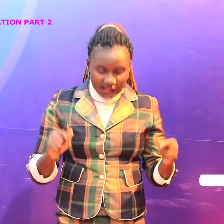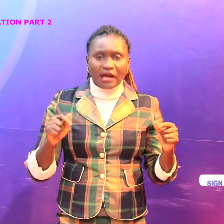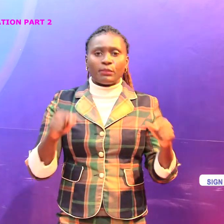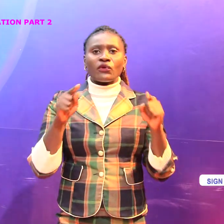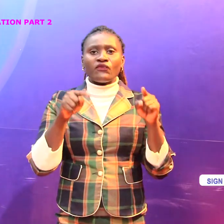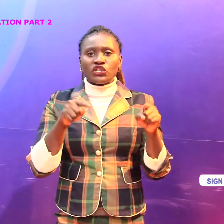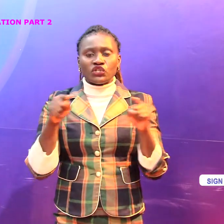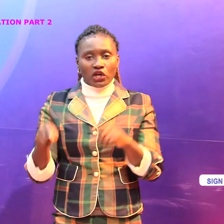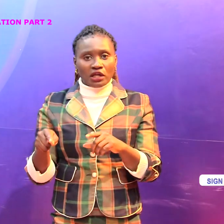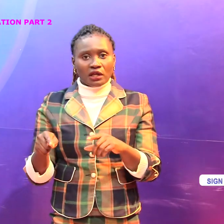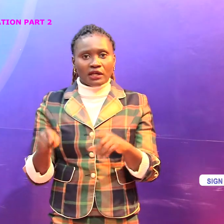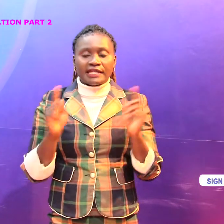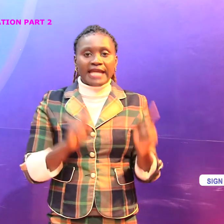The provincial